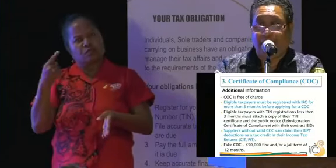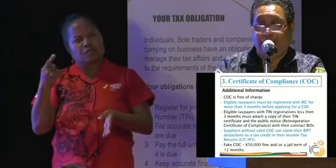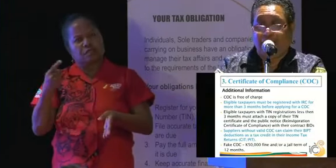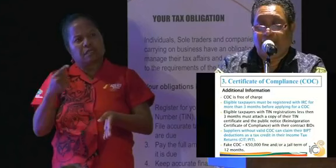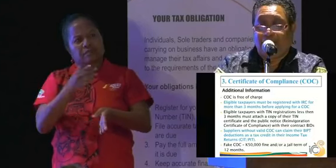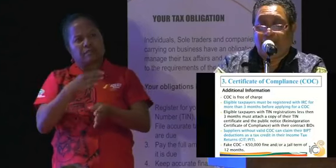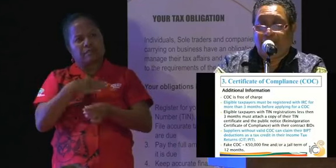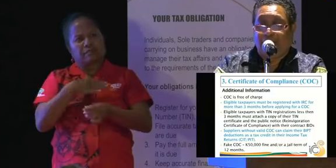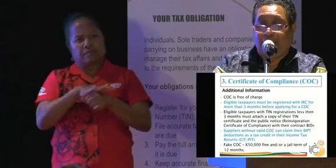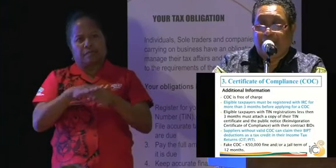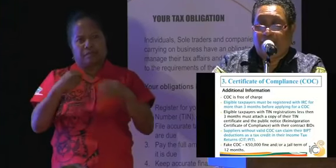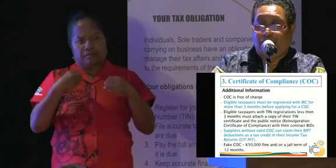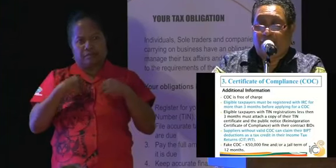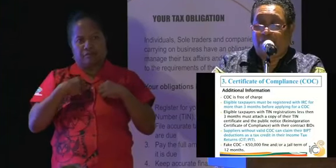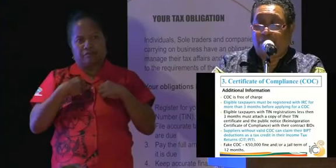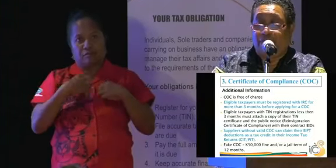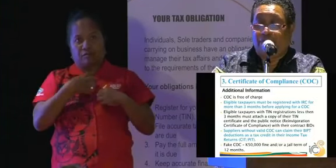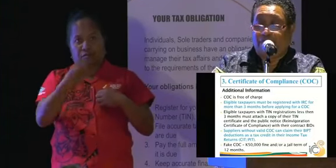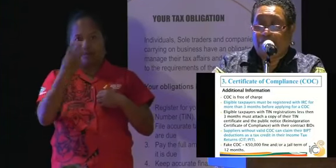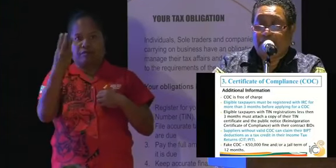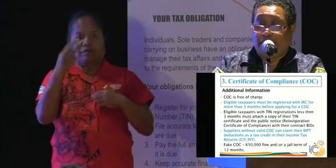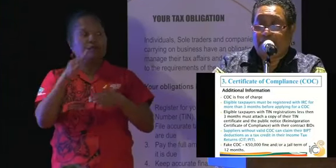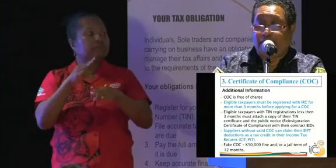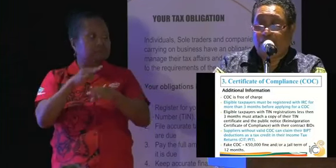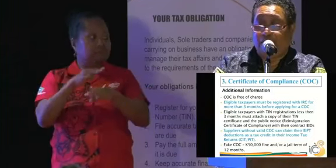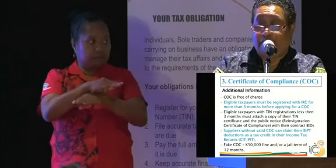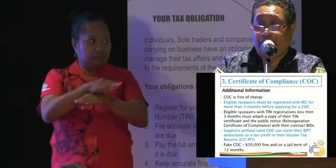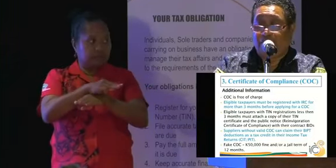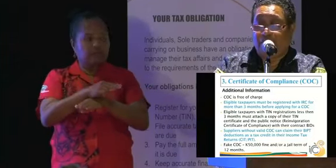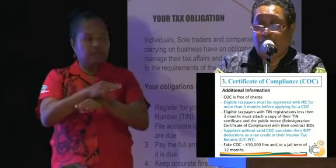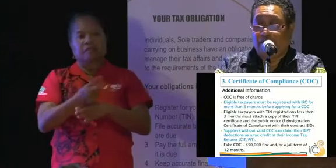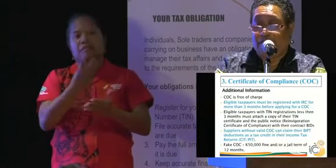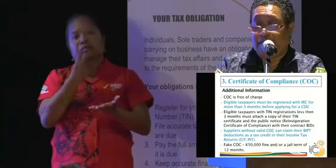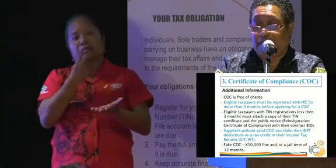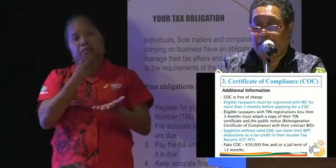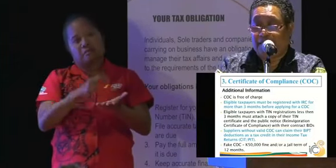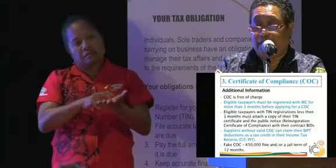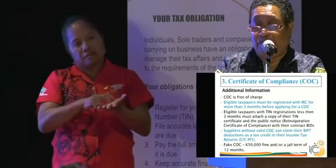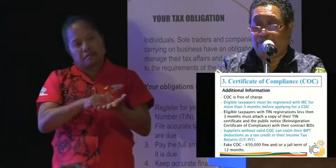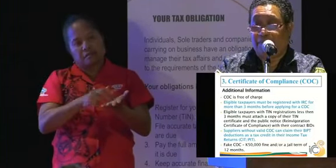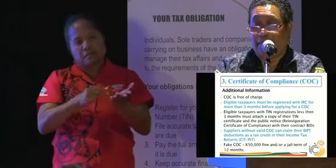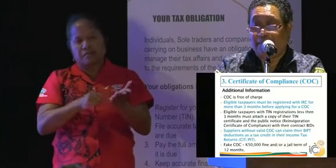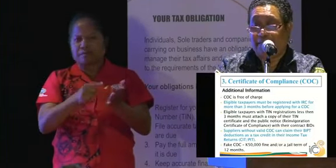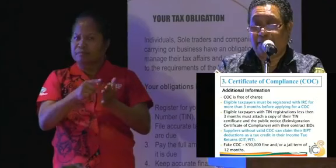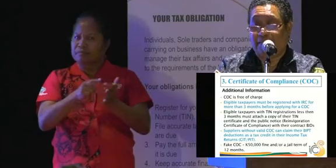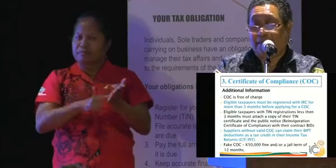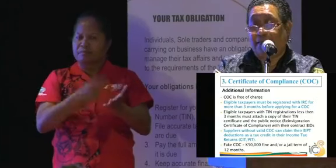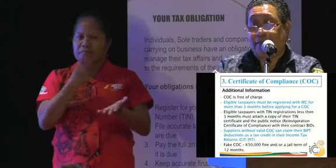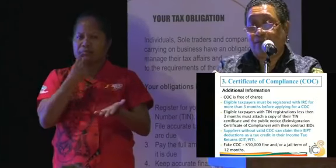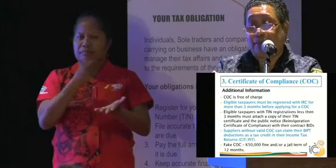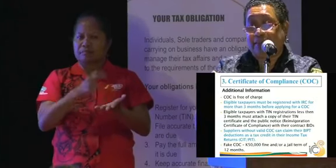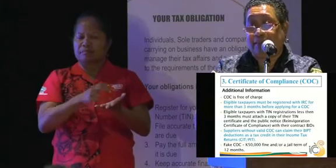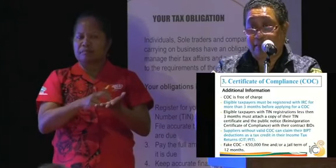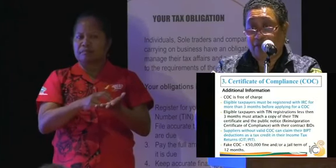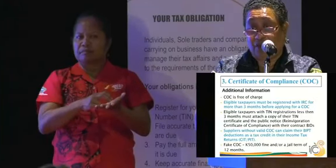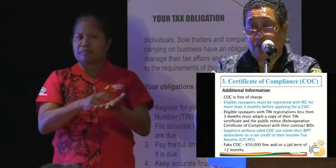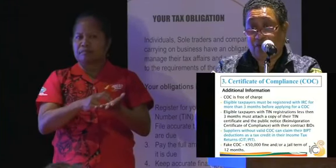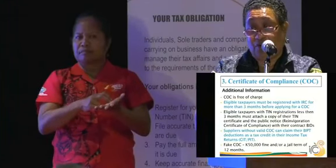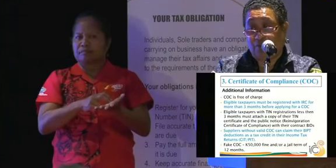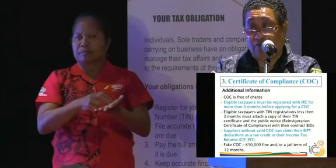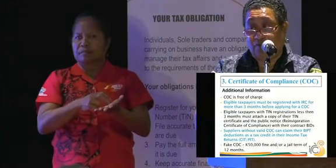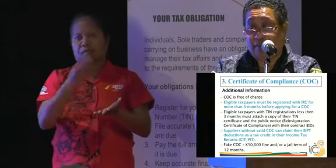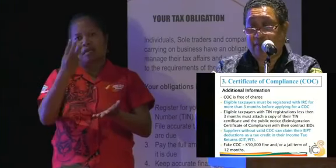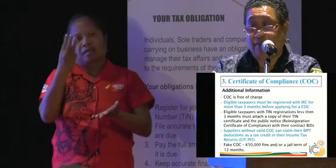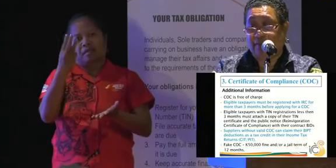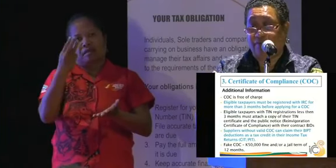Okay. If you are registered, if your TIN registration is less than 3 months, then you must attach